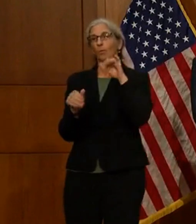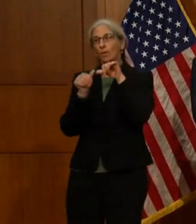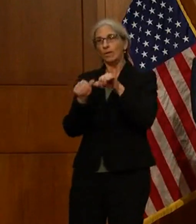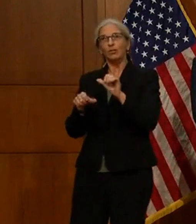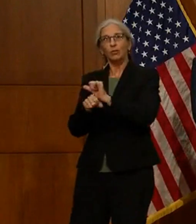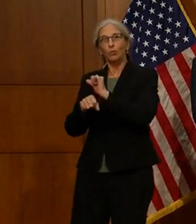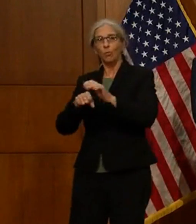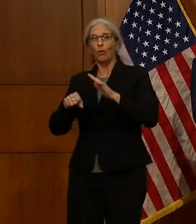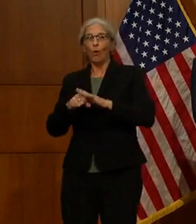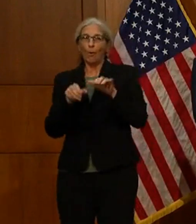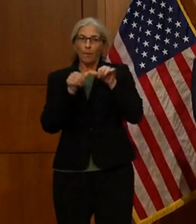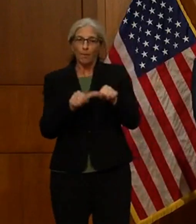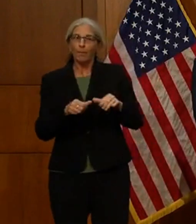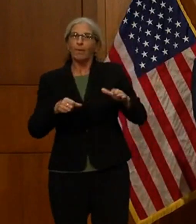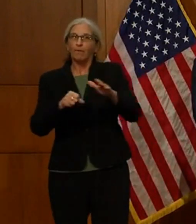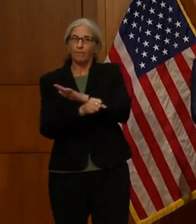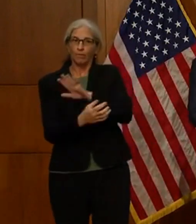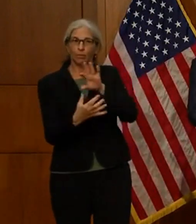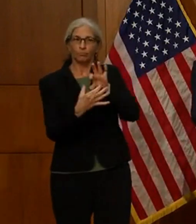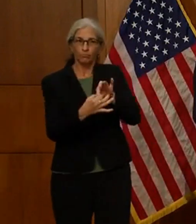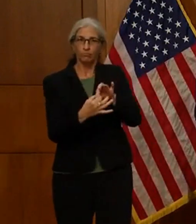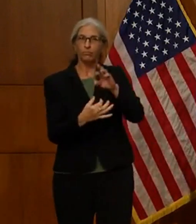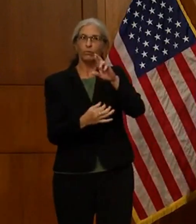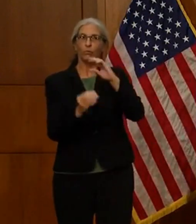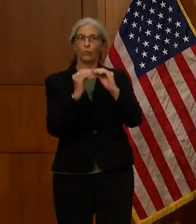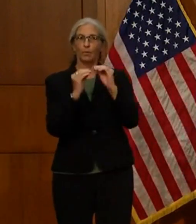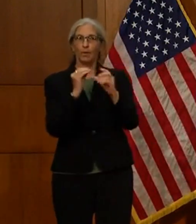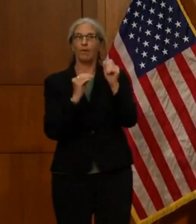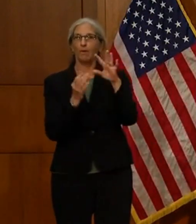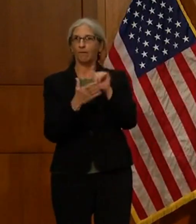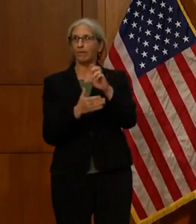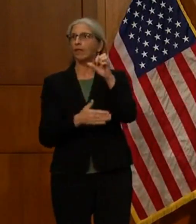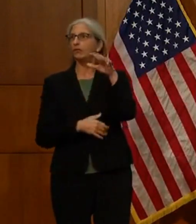full repair of the circuit. Thank you.